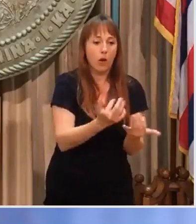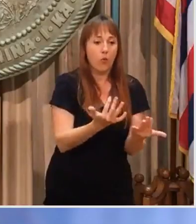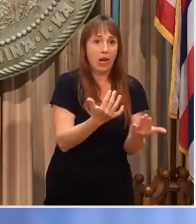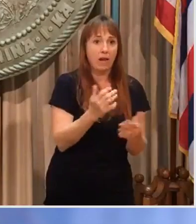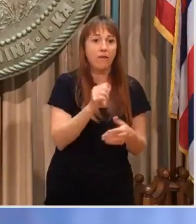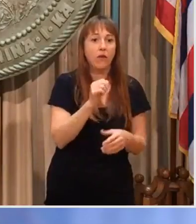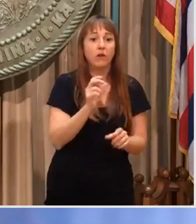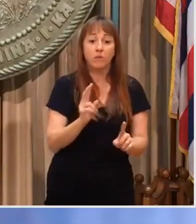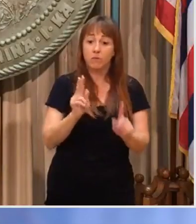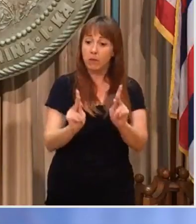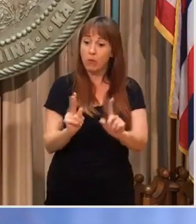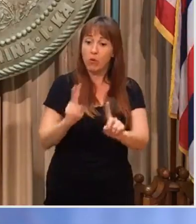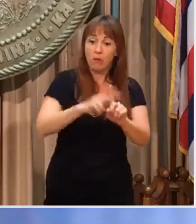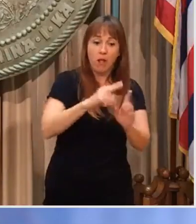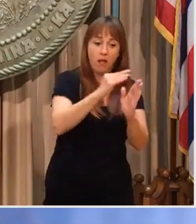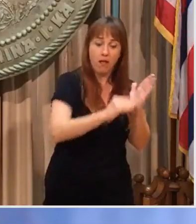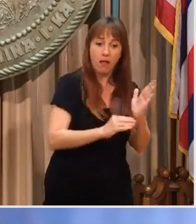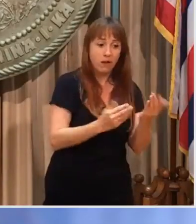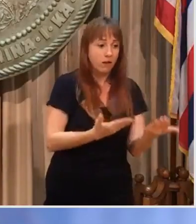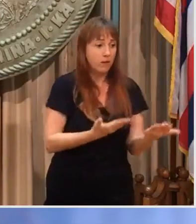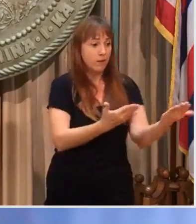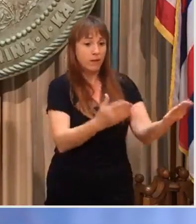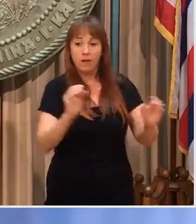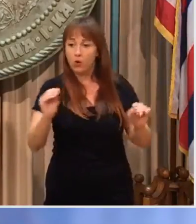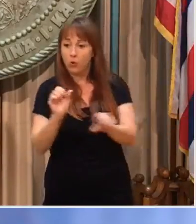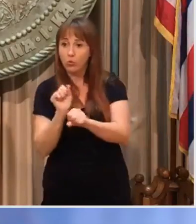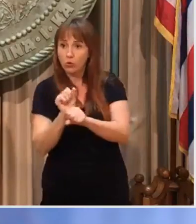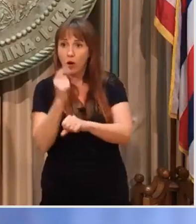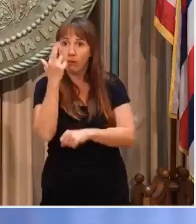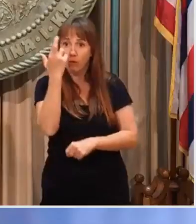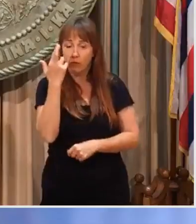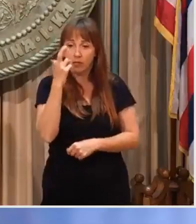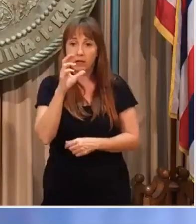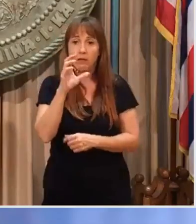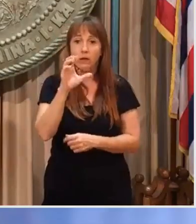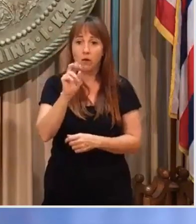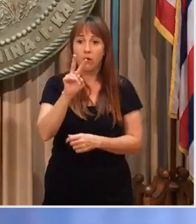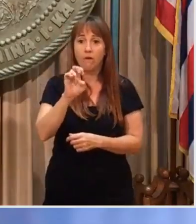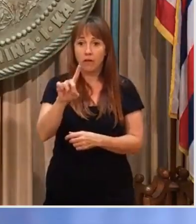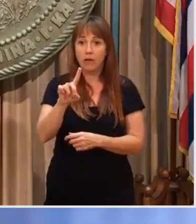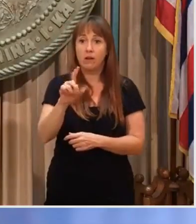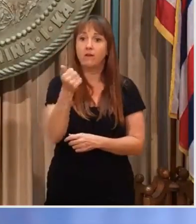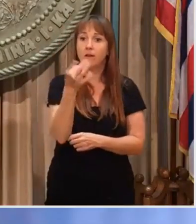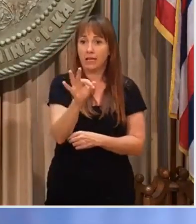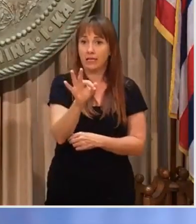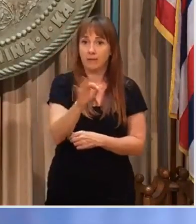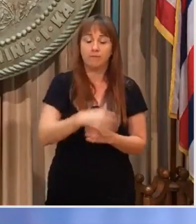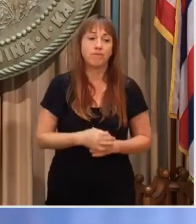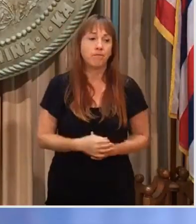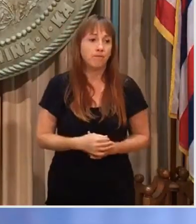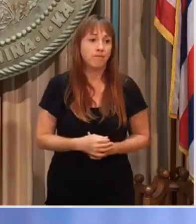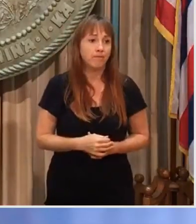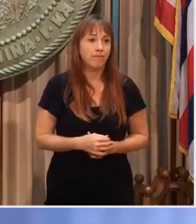waiting period for applicants who are unemployed as a result of COVID-19.